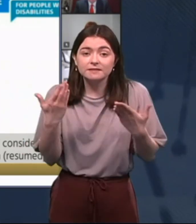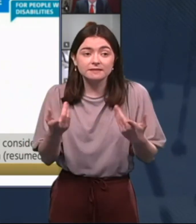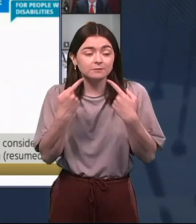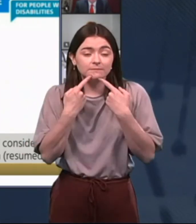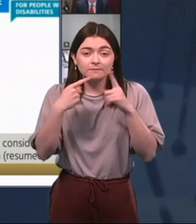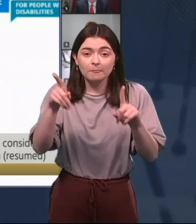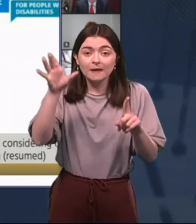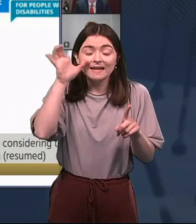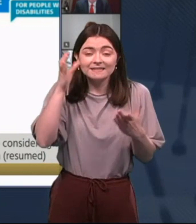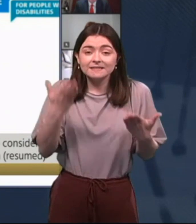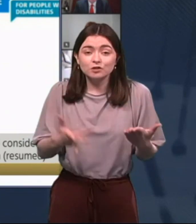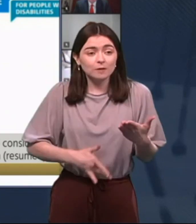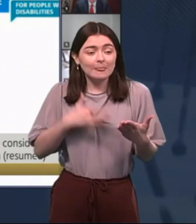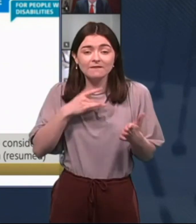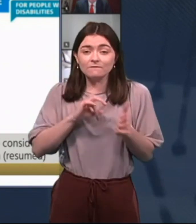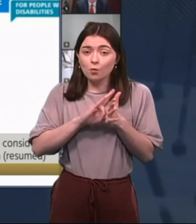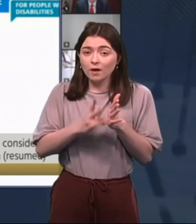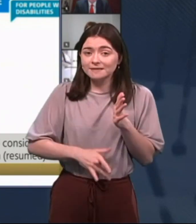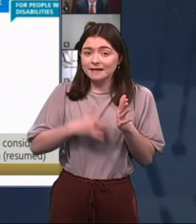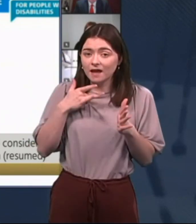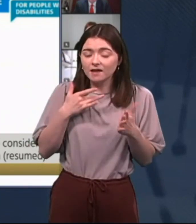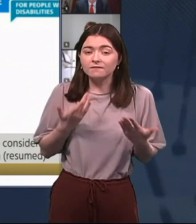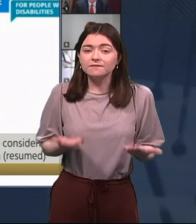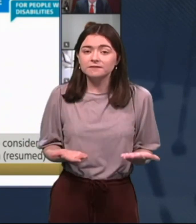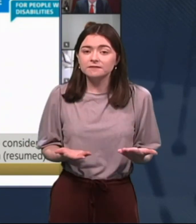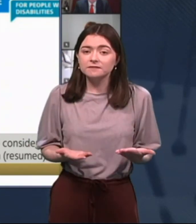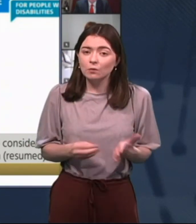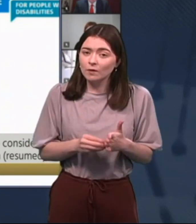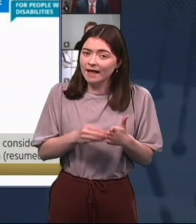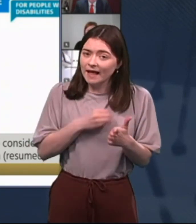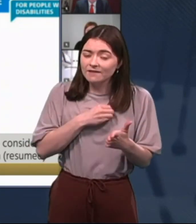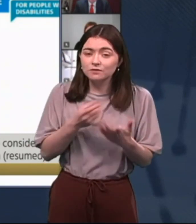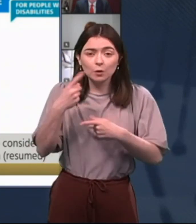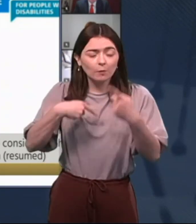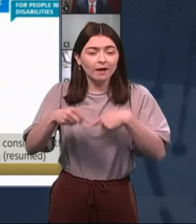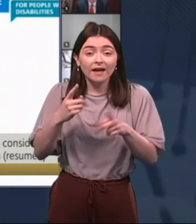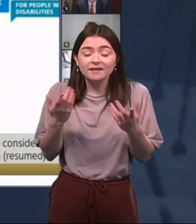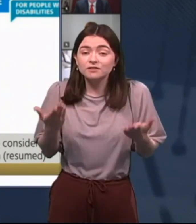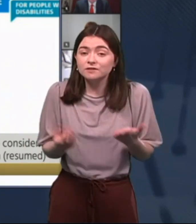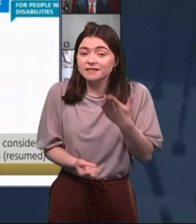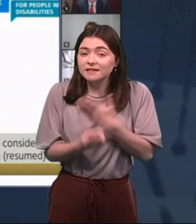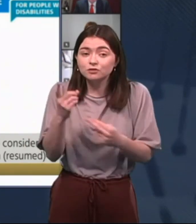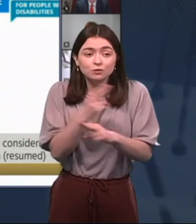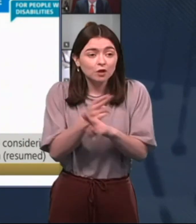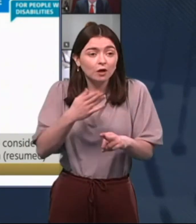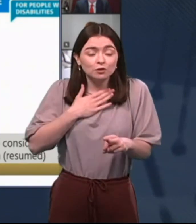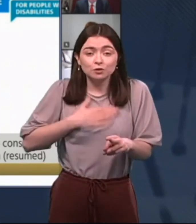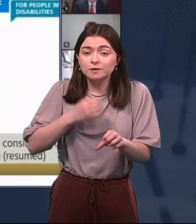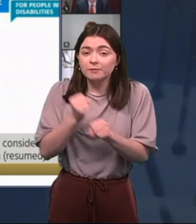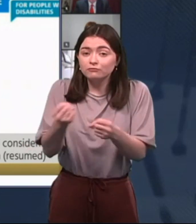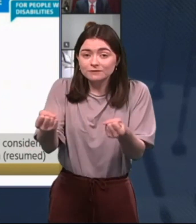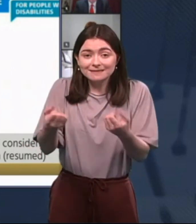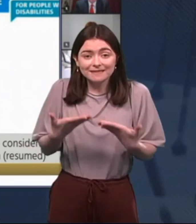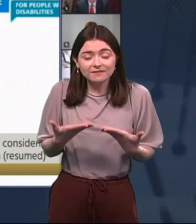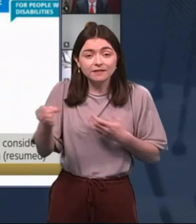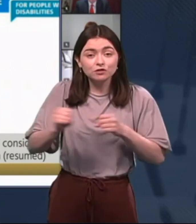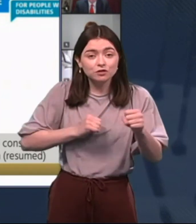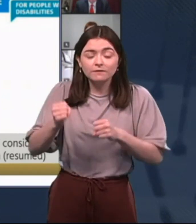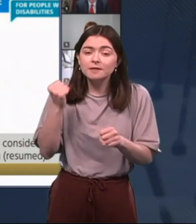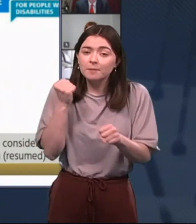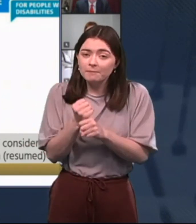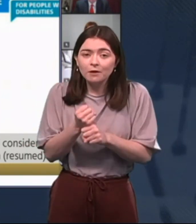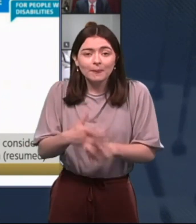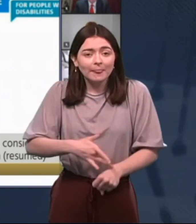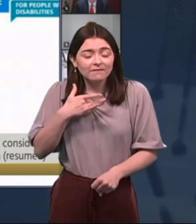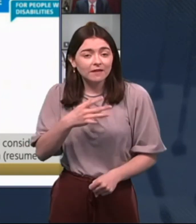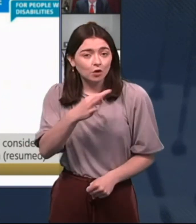heard, to live quality lives. We have to come back to the fact that it's not just about receiving a service, it's about having a good